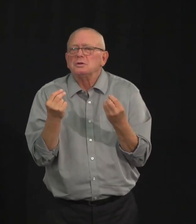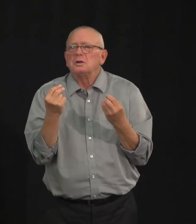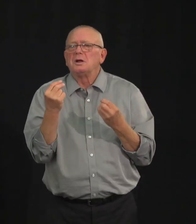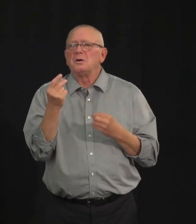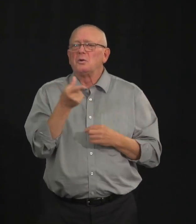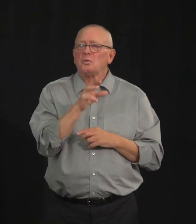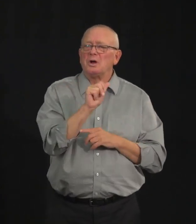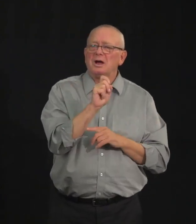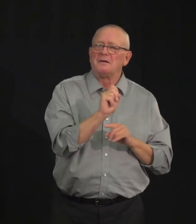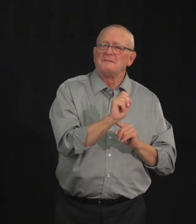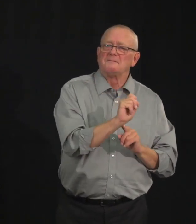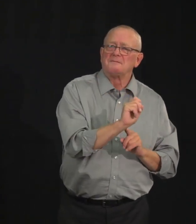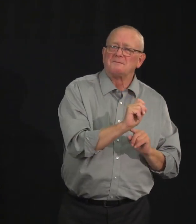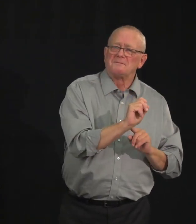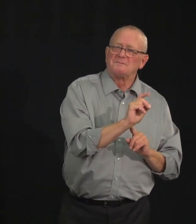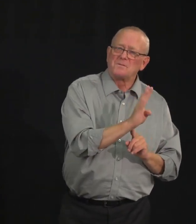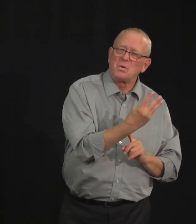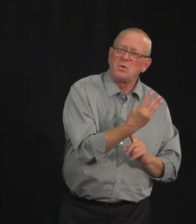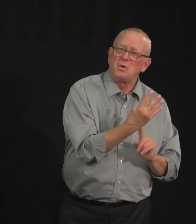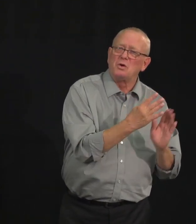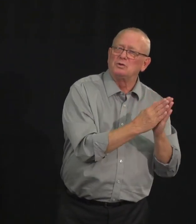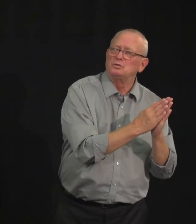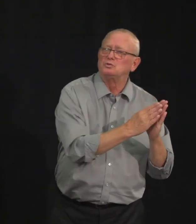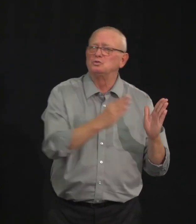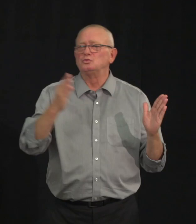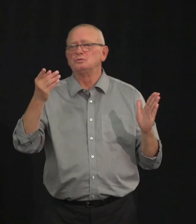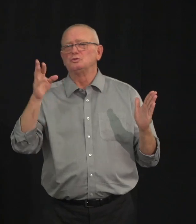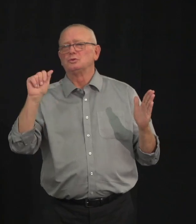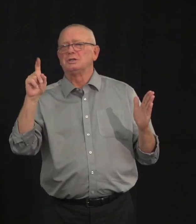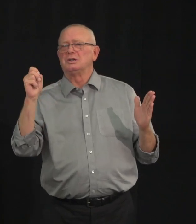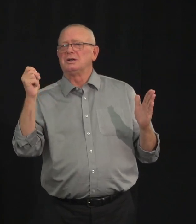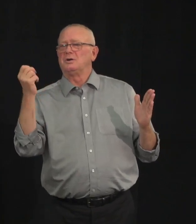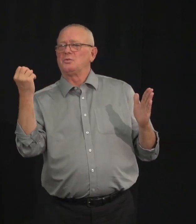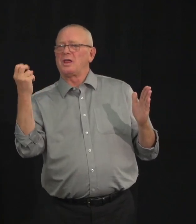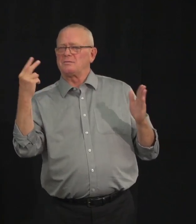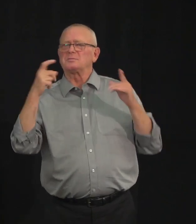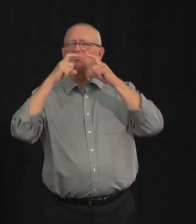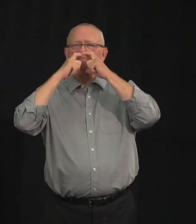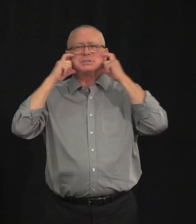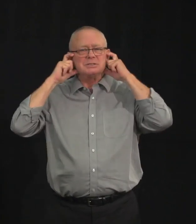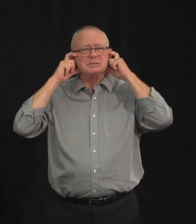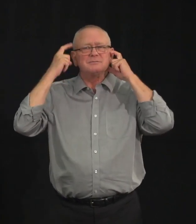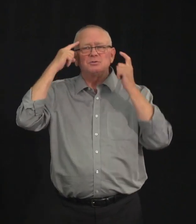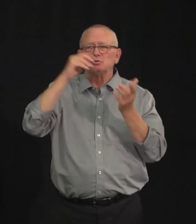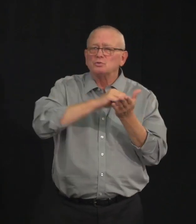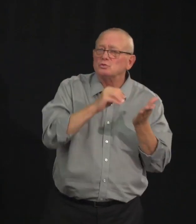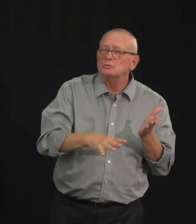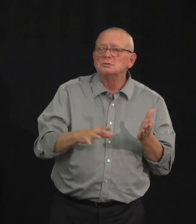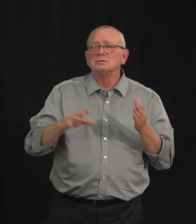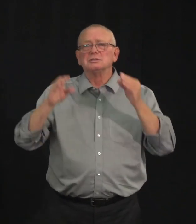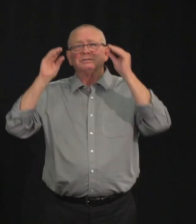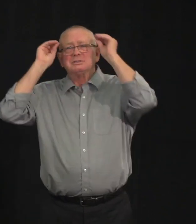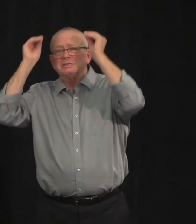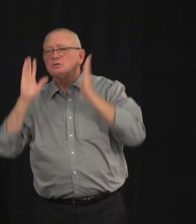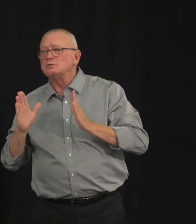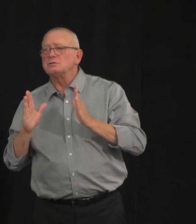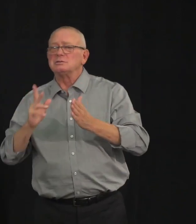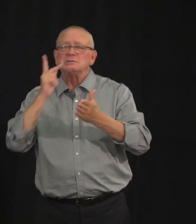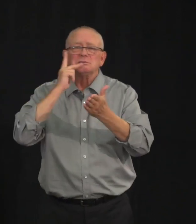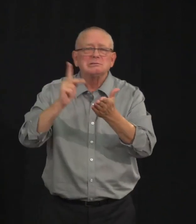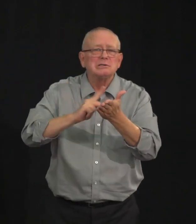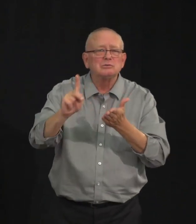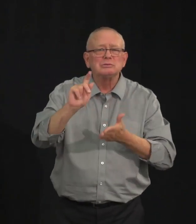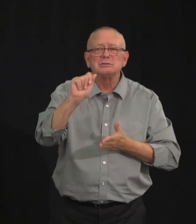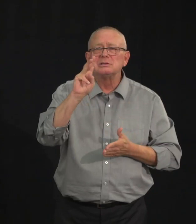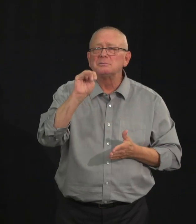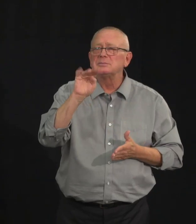school staff is now mandatory. This applies to staff and teachers in all settings outside seated classroom